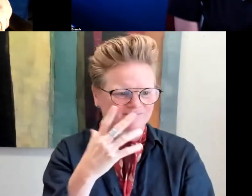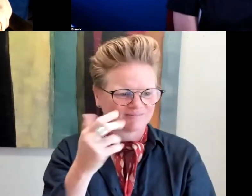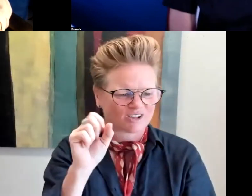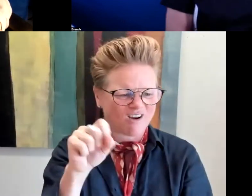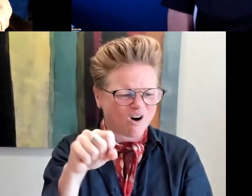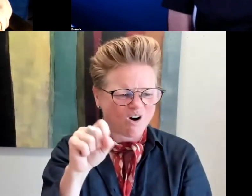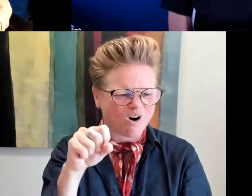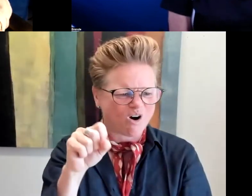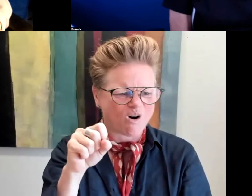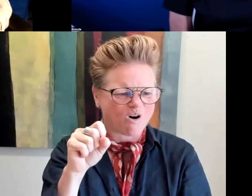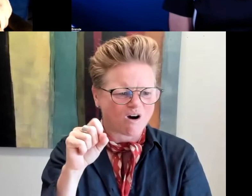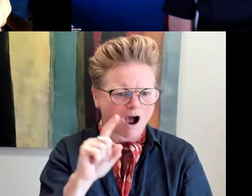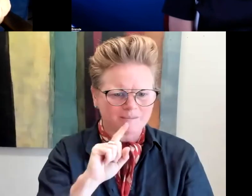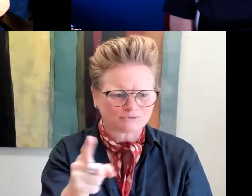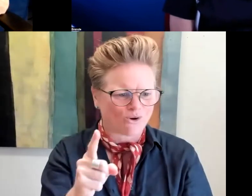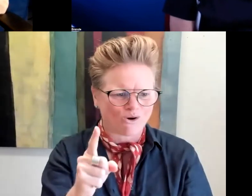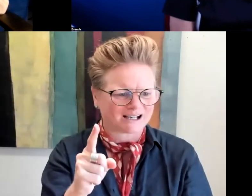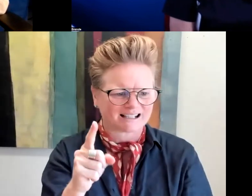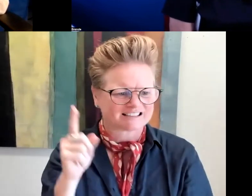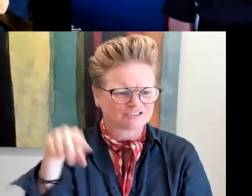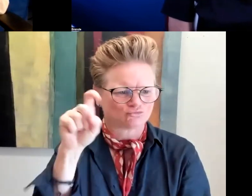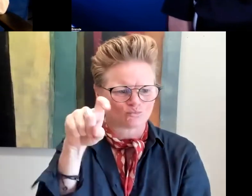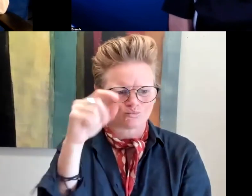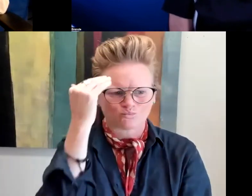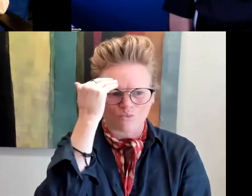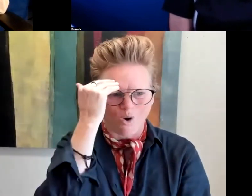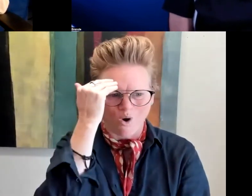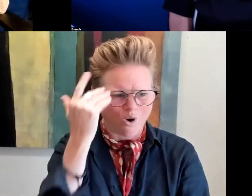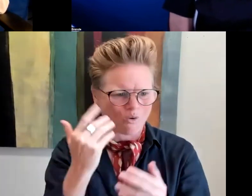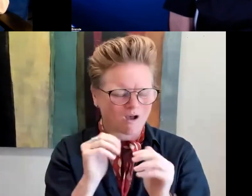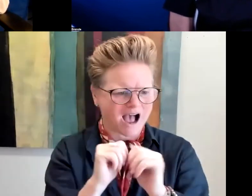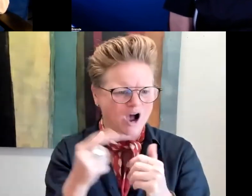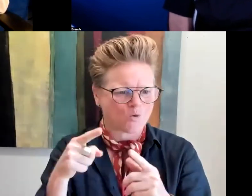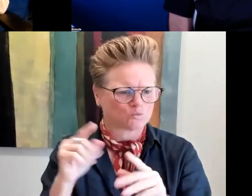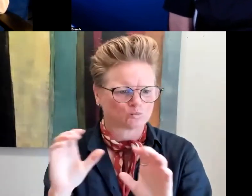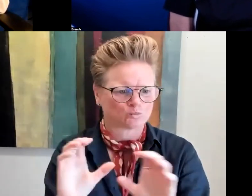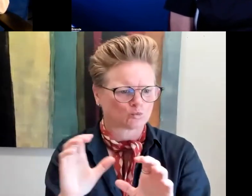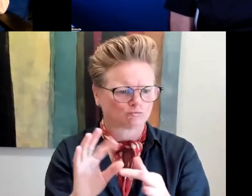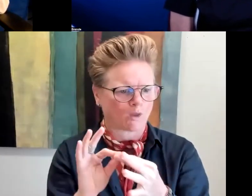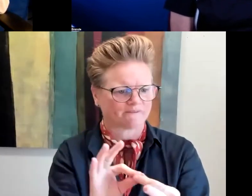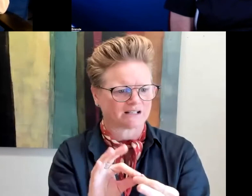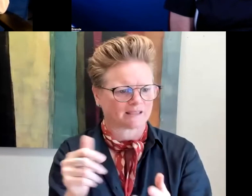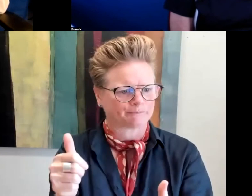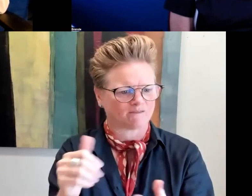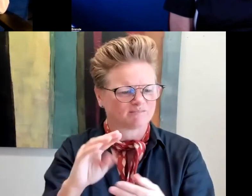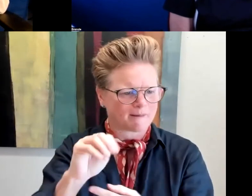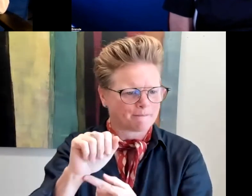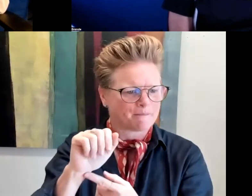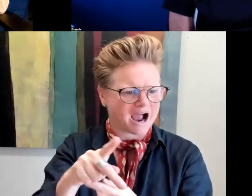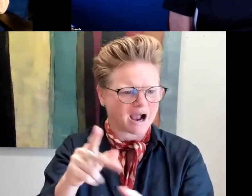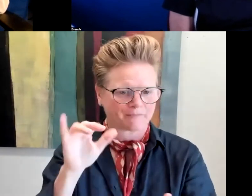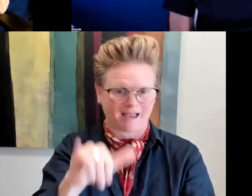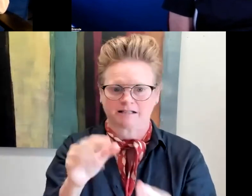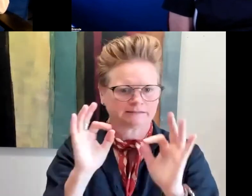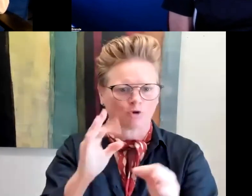One person commented, oh, absolutely. They need to know how they're doing